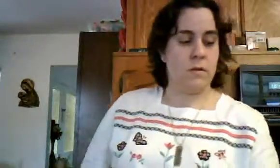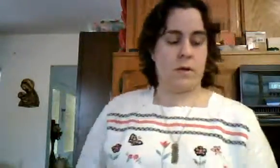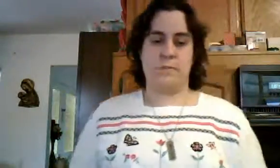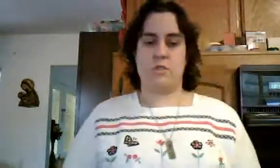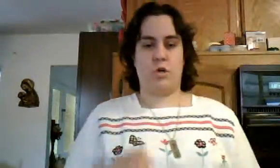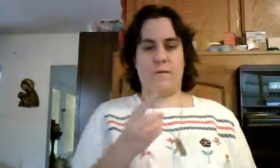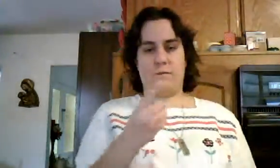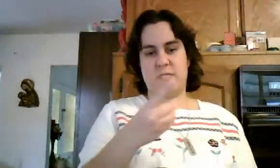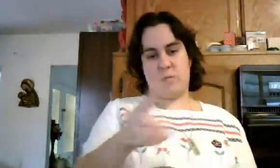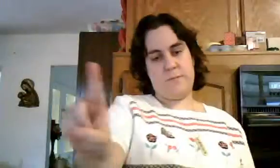To turn away from someone.